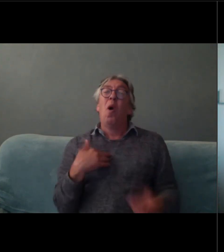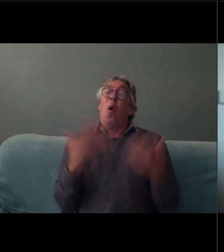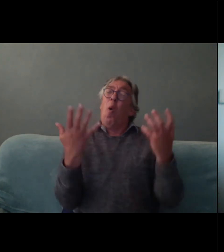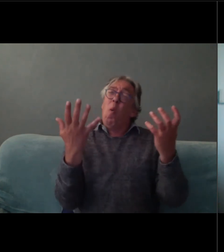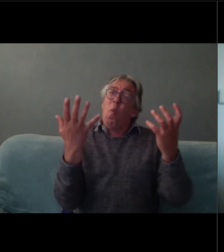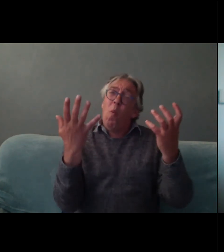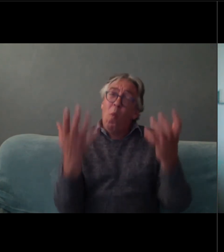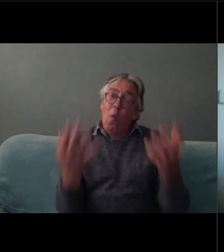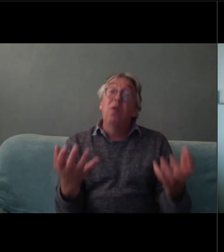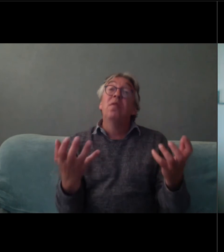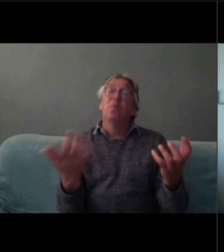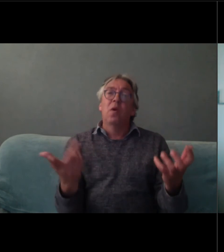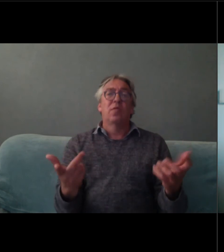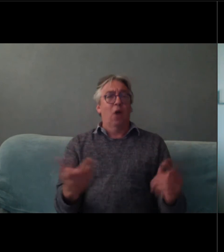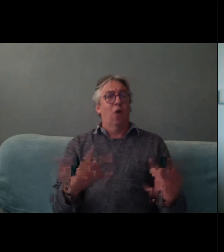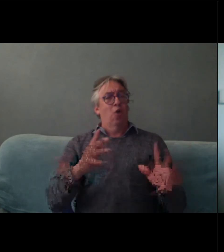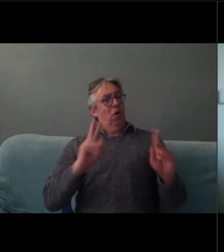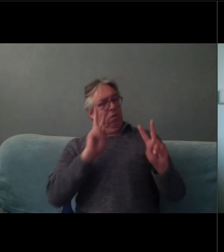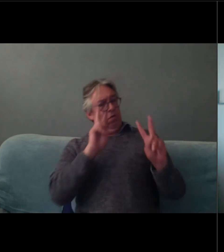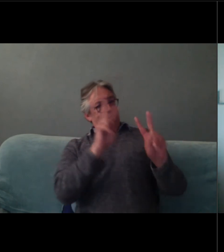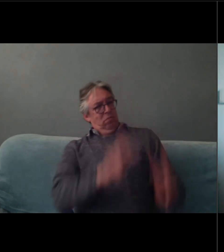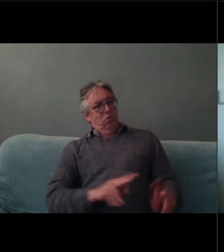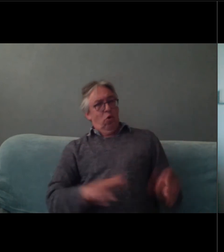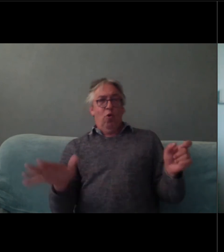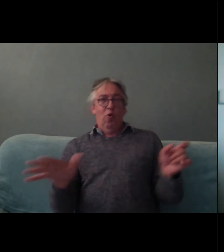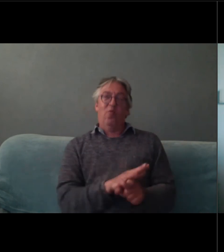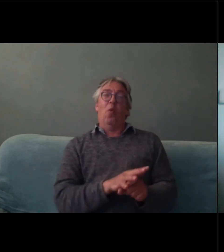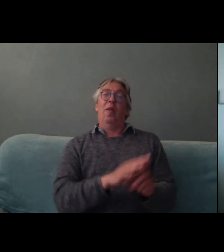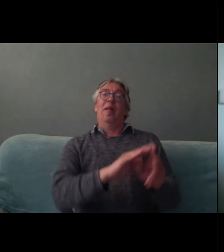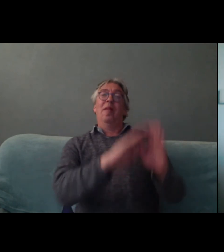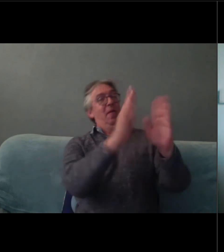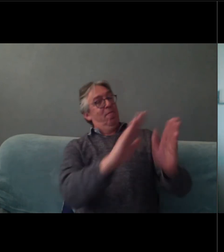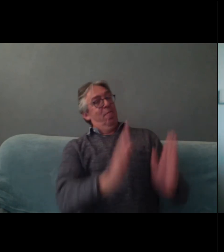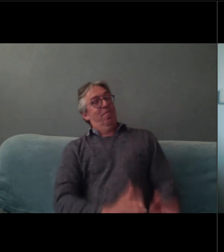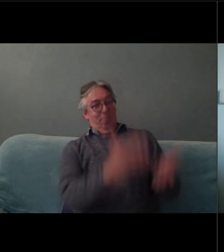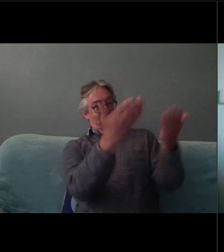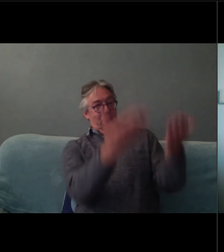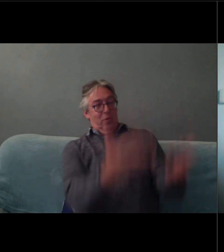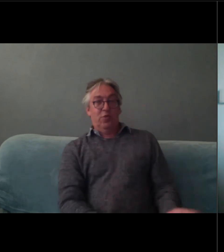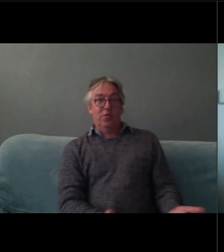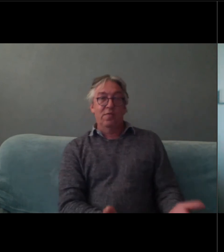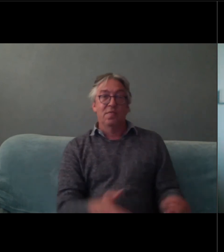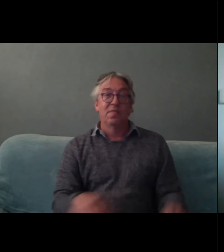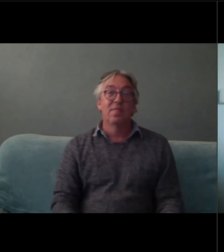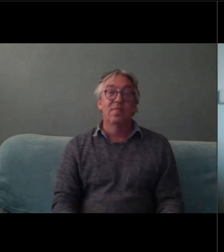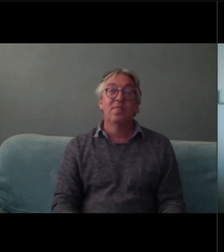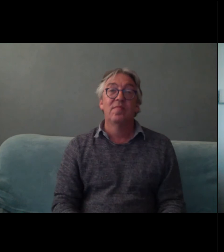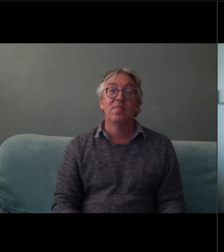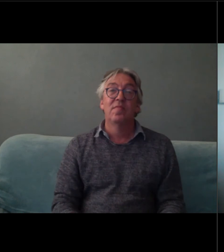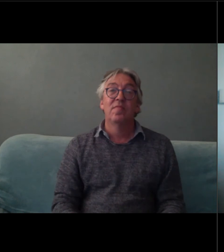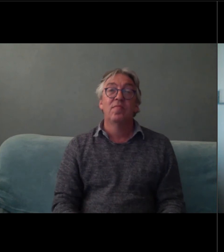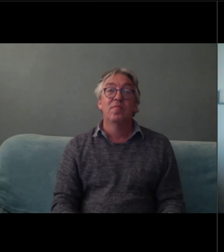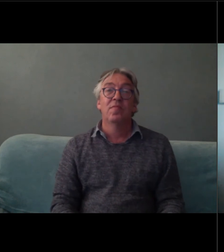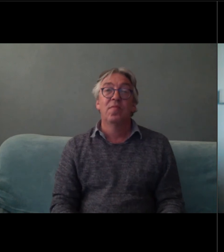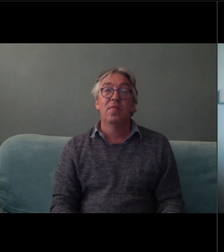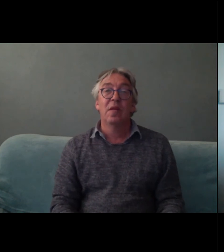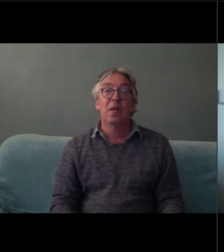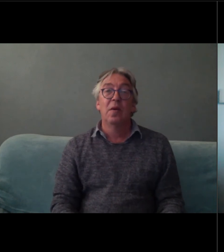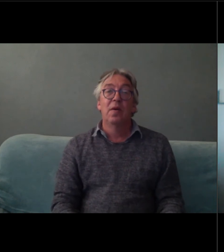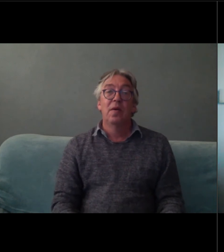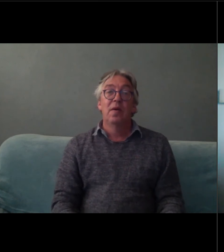of many tools, by the use of many health professionals from